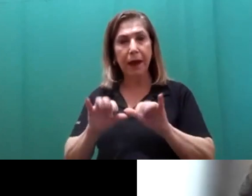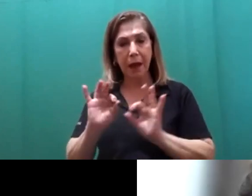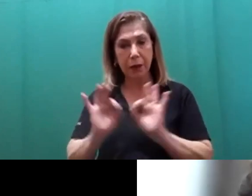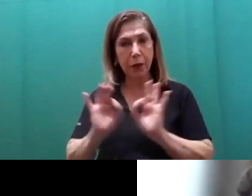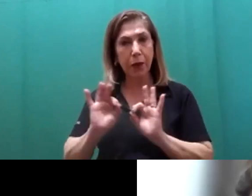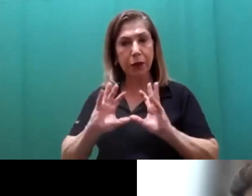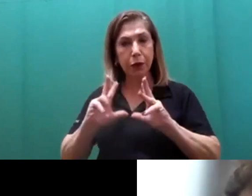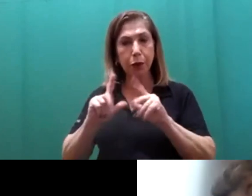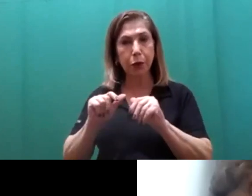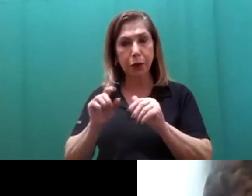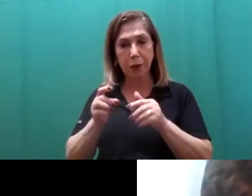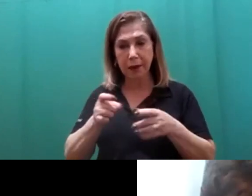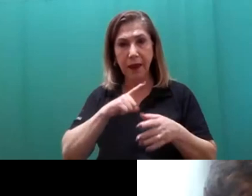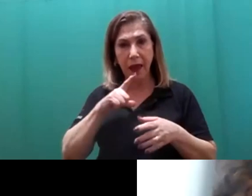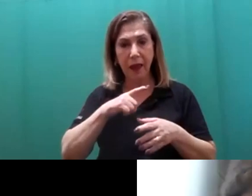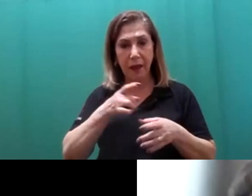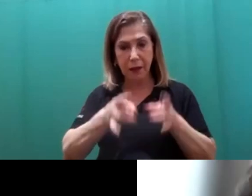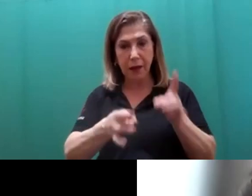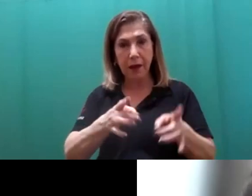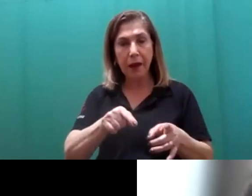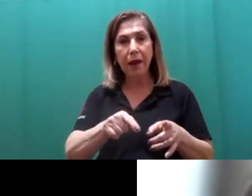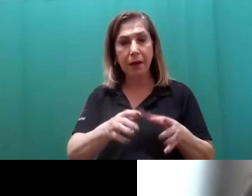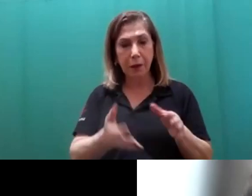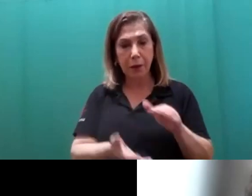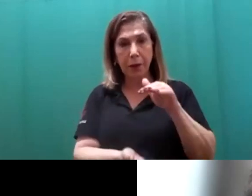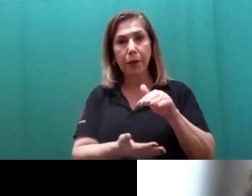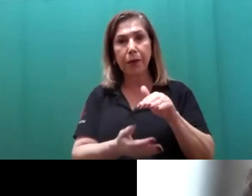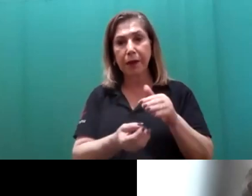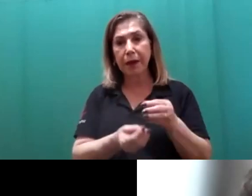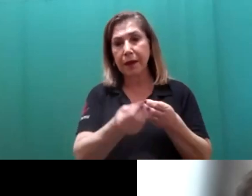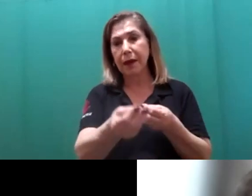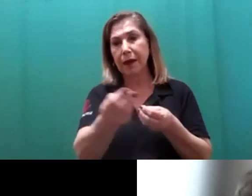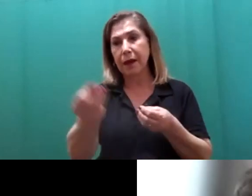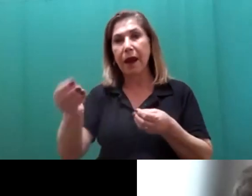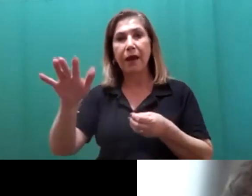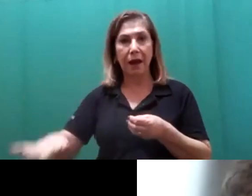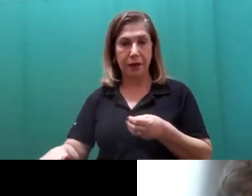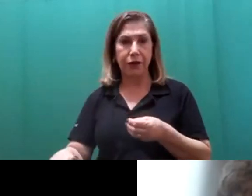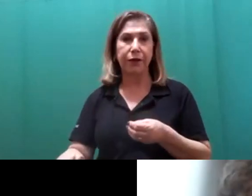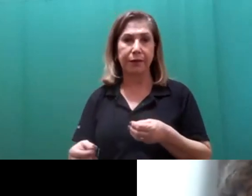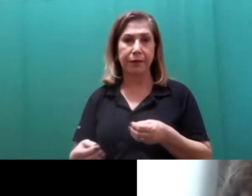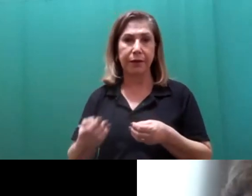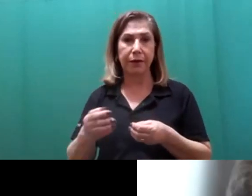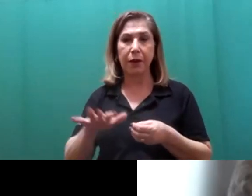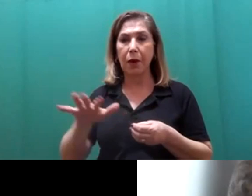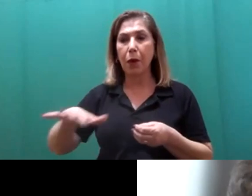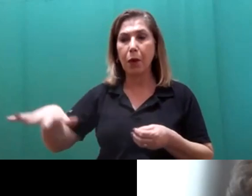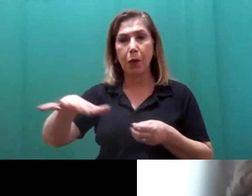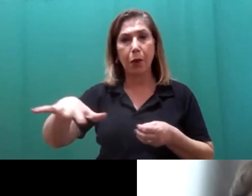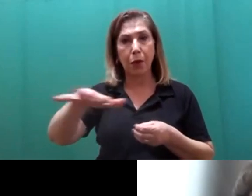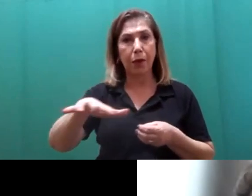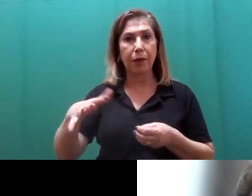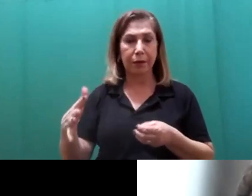immediately redistributed in the afternoon to the NGOs and to the popular restaurants of the